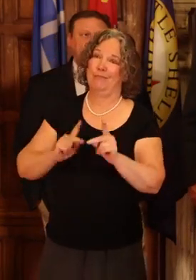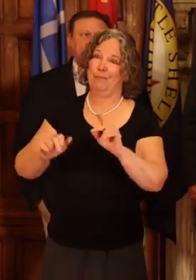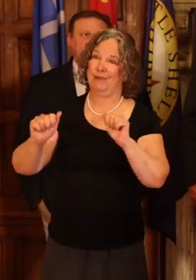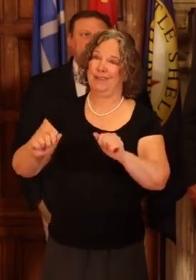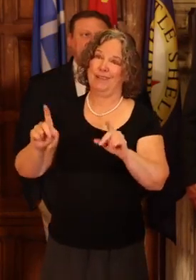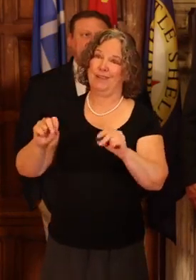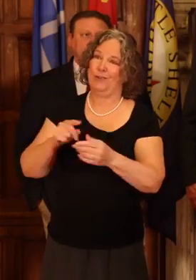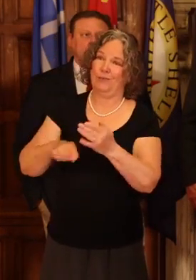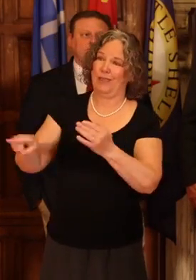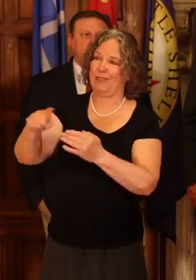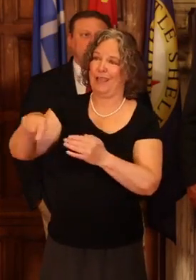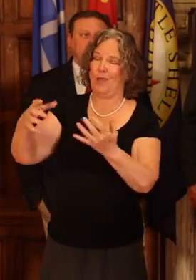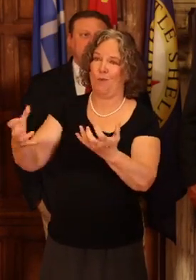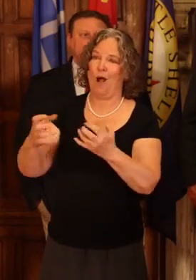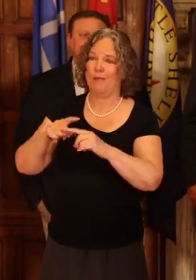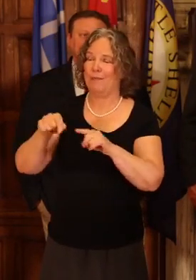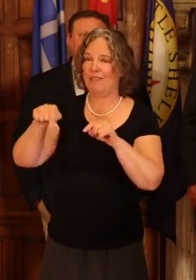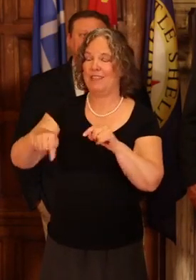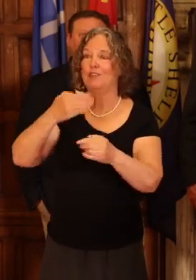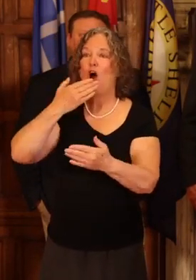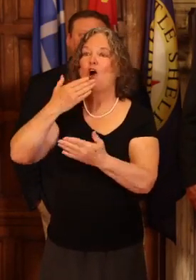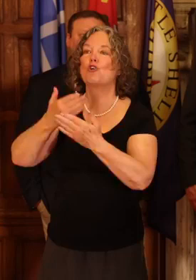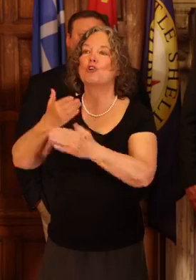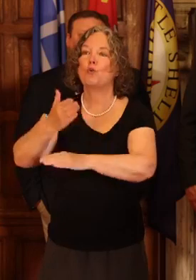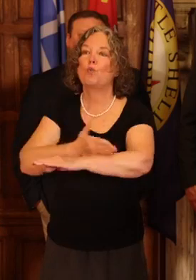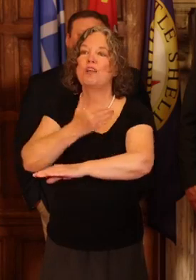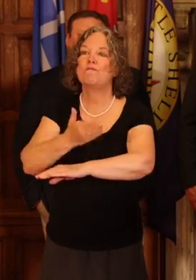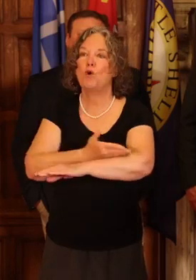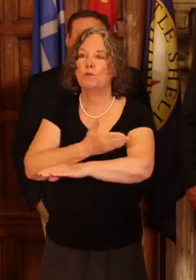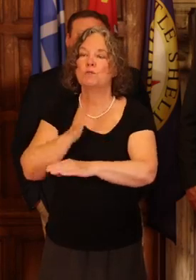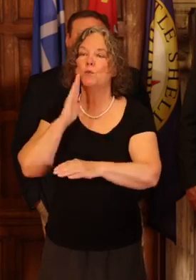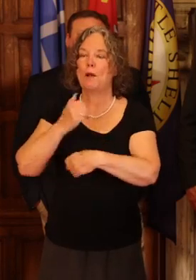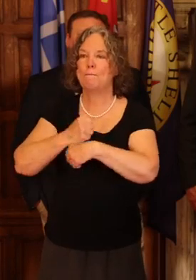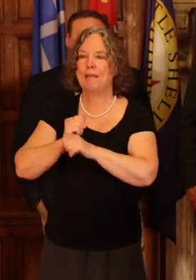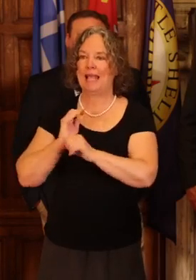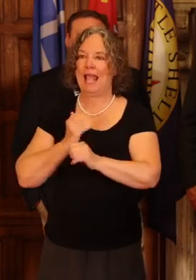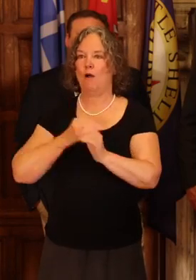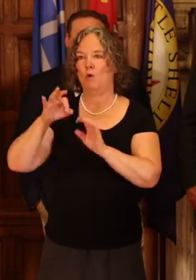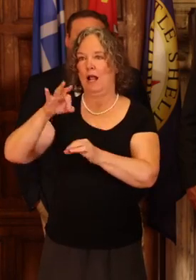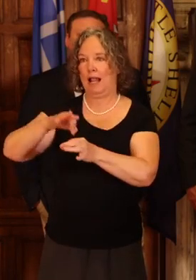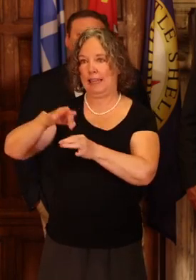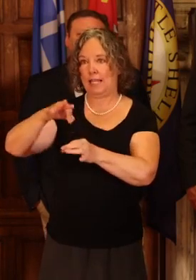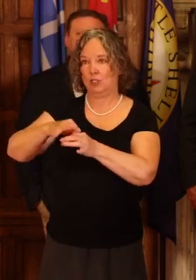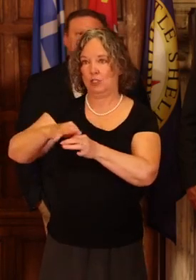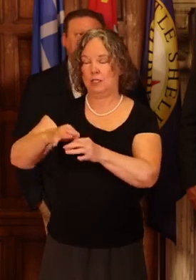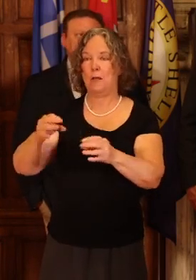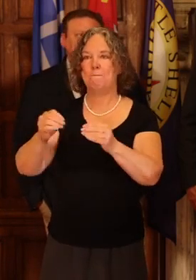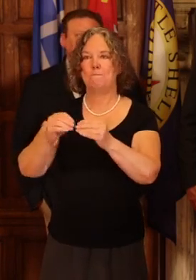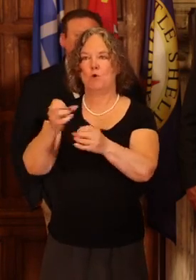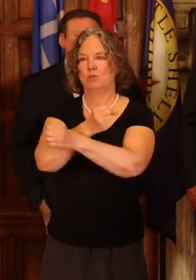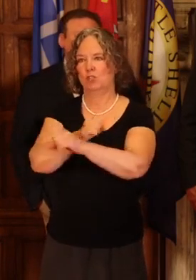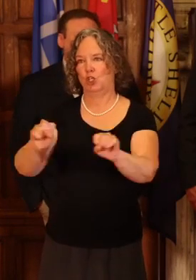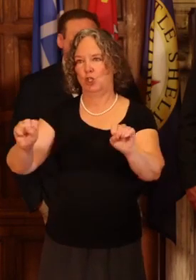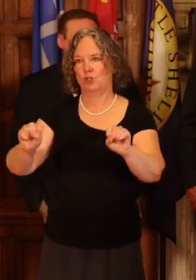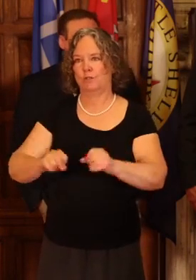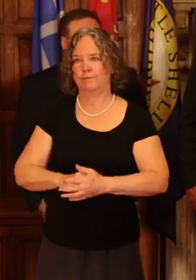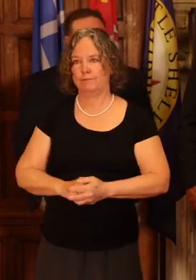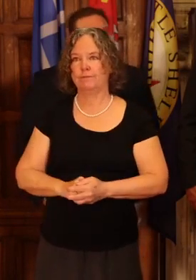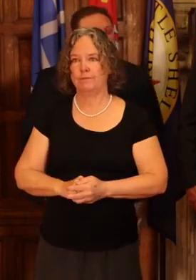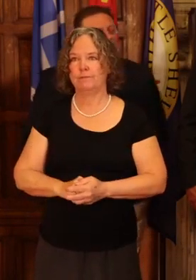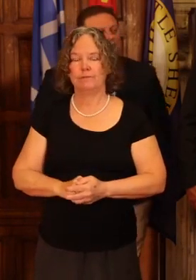want. The reality is these are good reforms that'll make our elections more secure. Is there an online